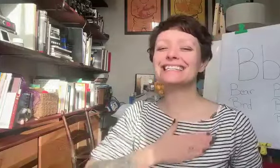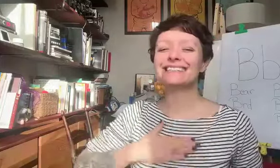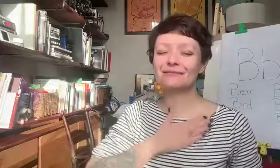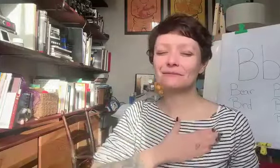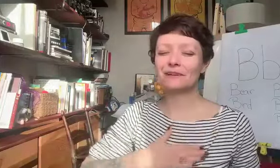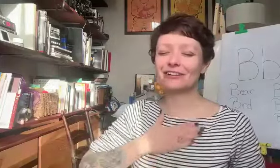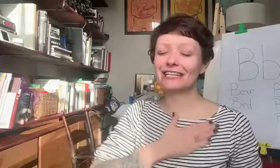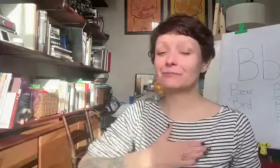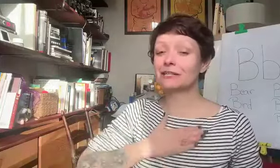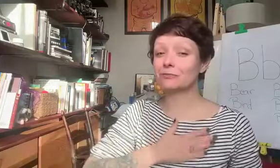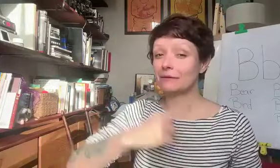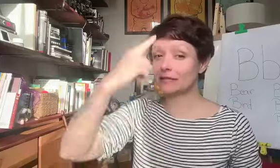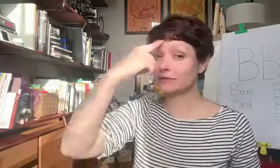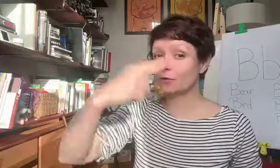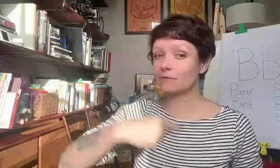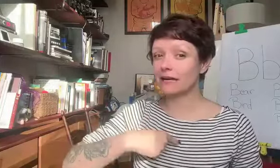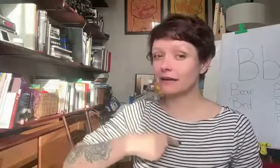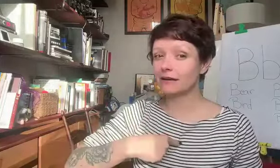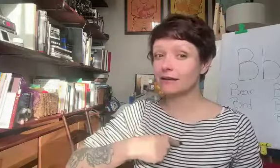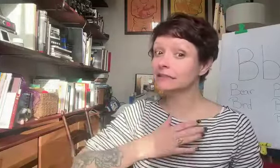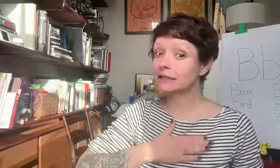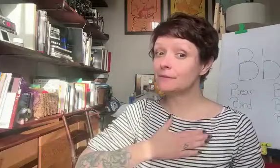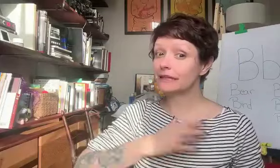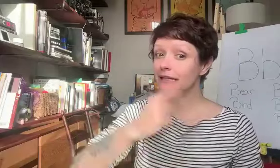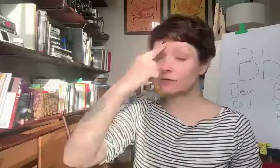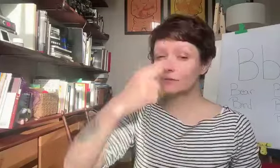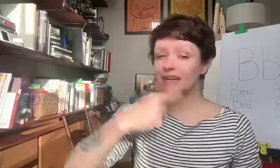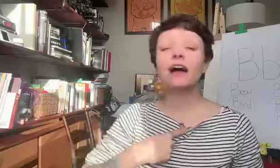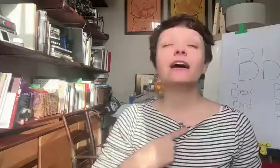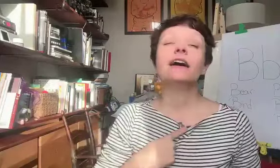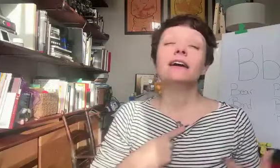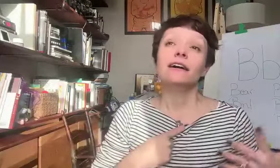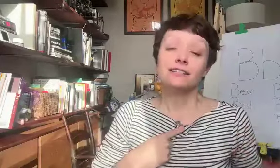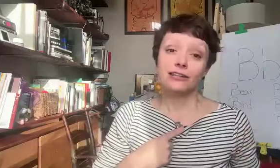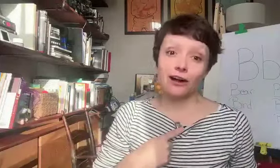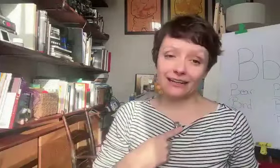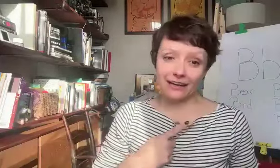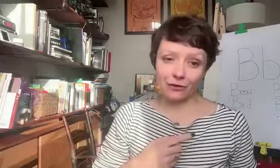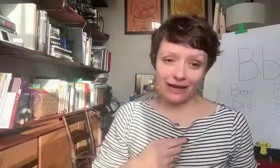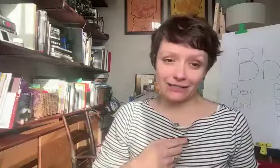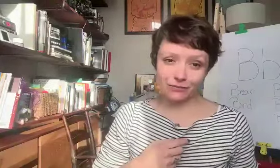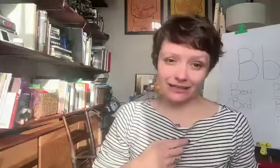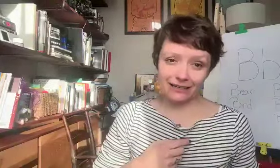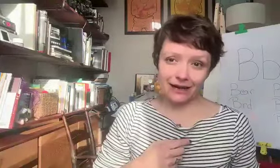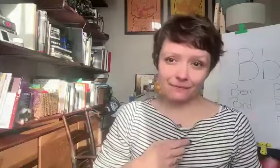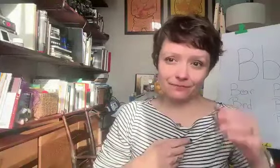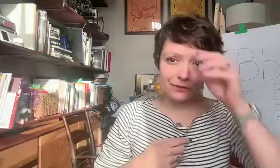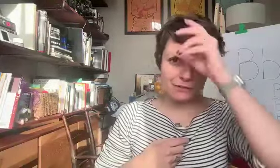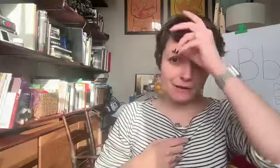Please, we've learned this because we're playing. Please for me, please for me. Sorry, another way to remember